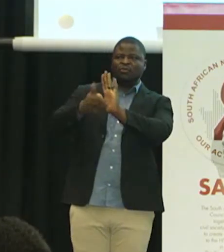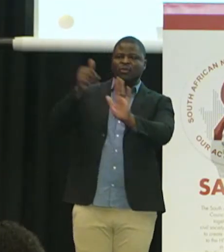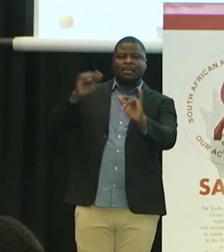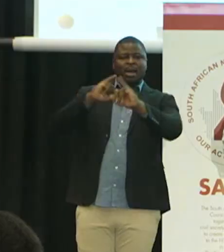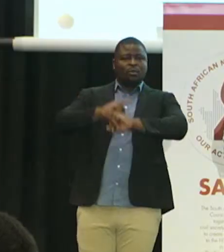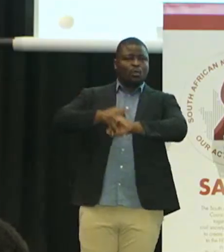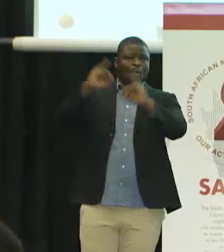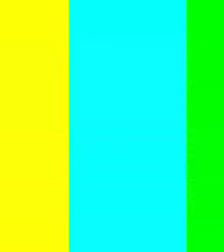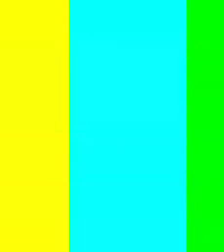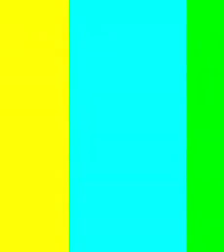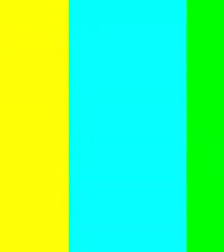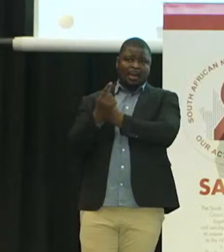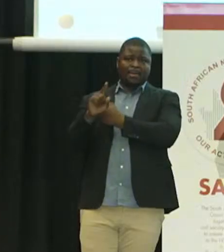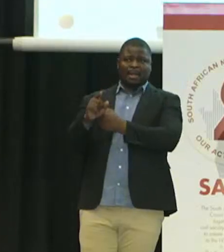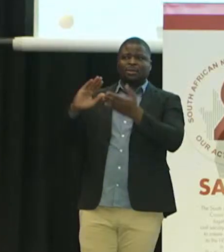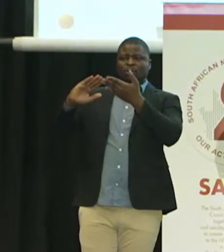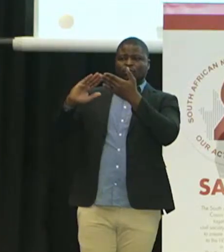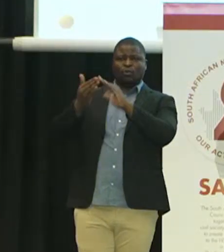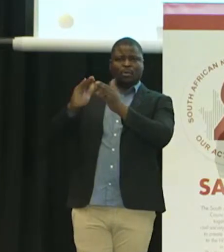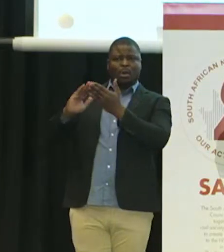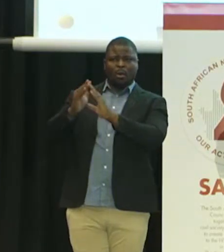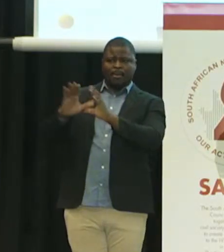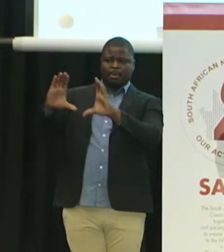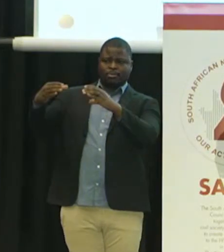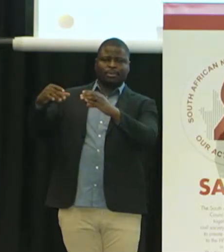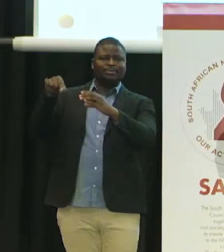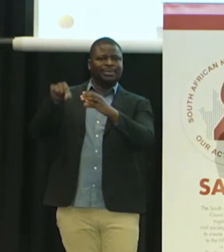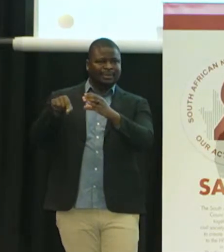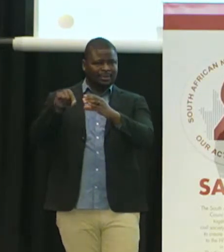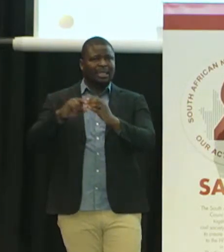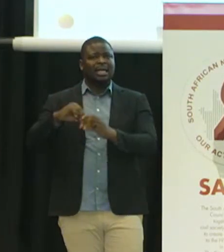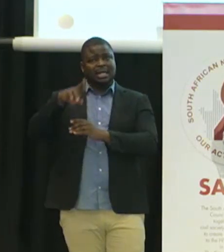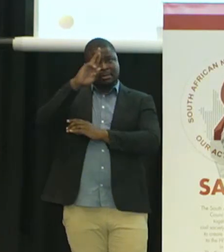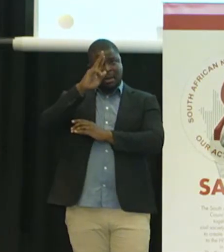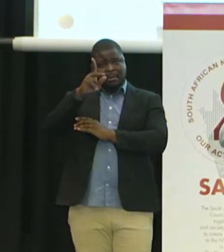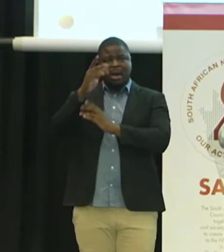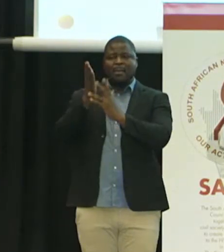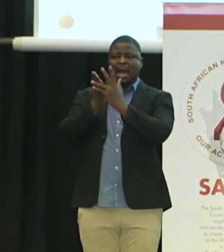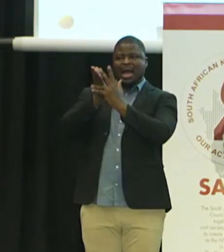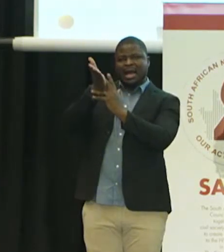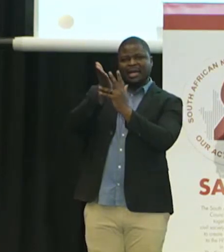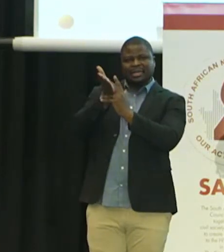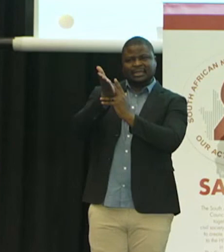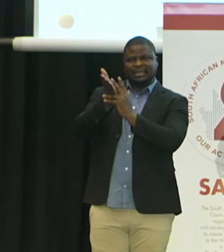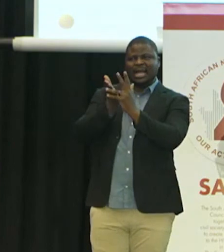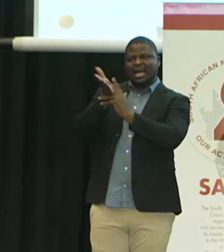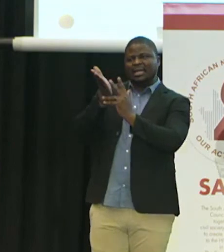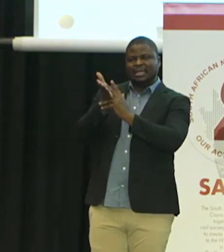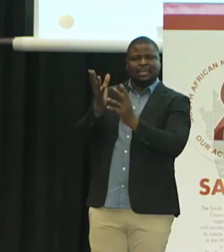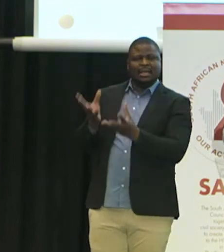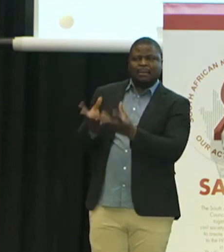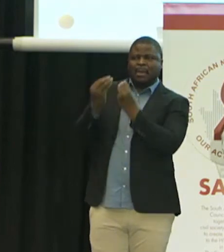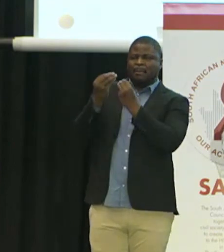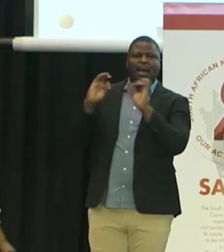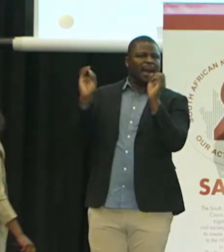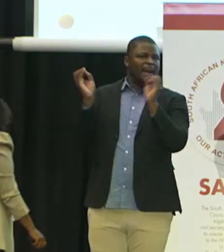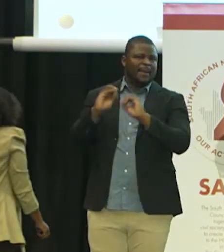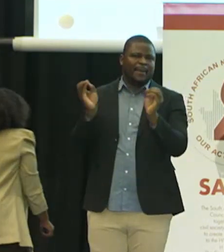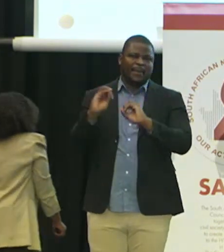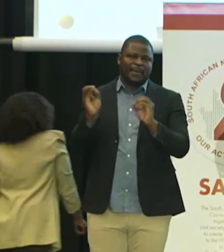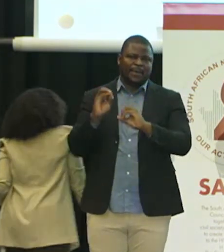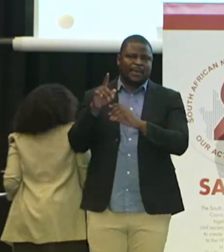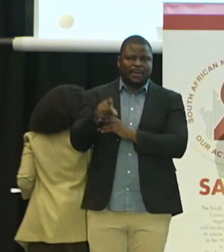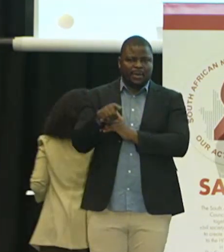populations. This has limited access. So in terms of access to services, key